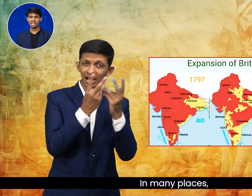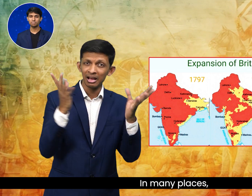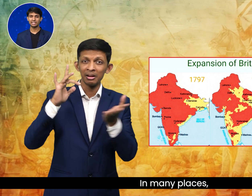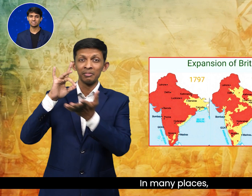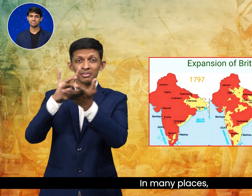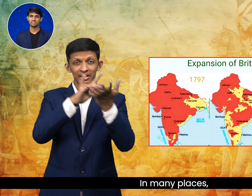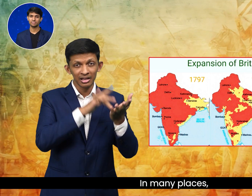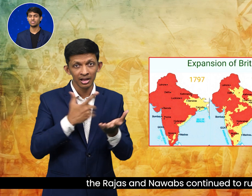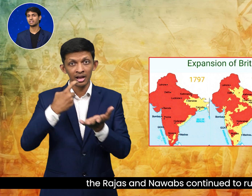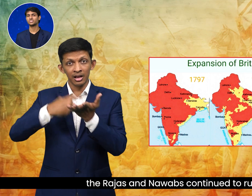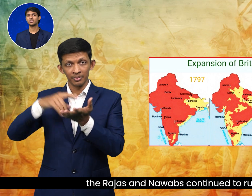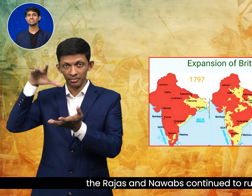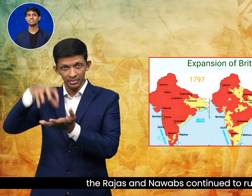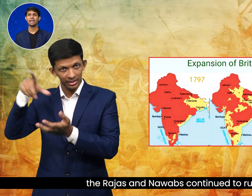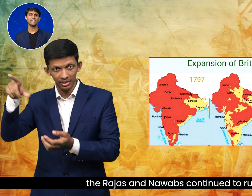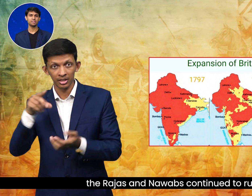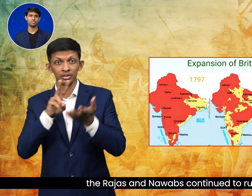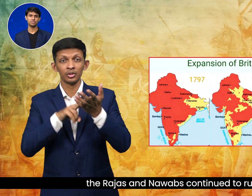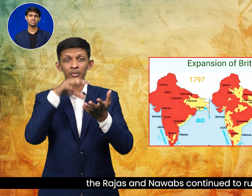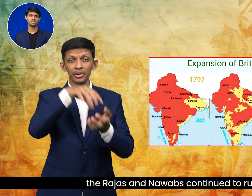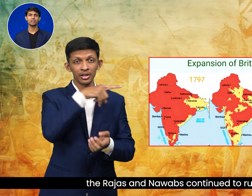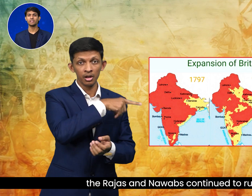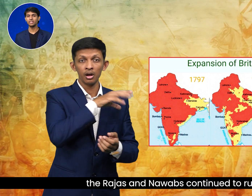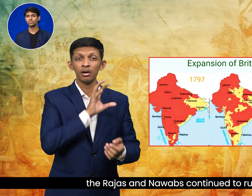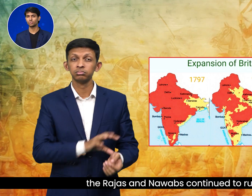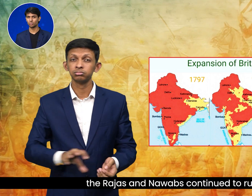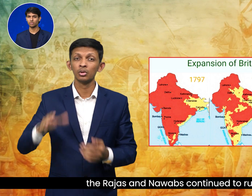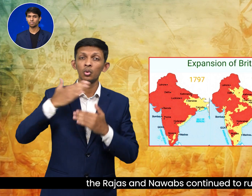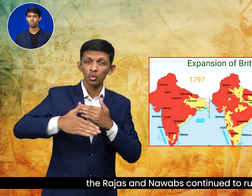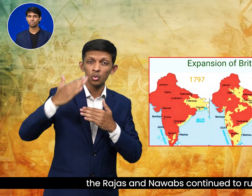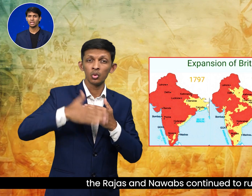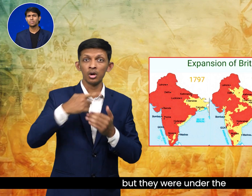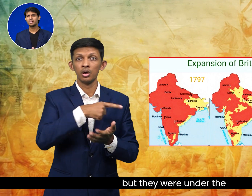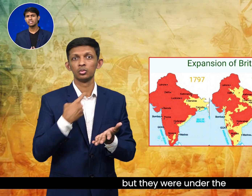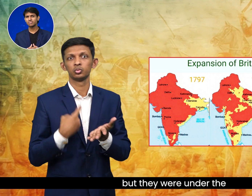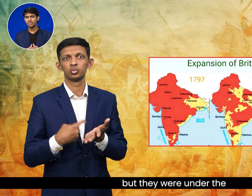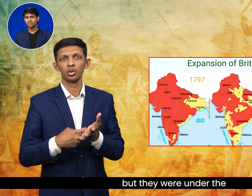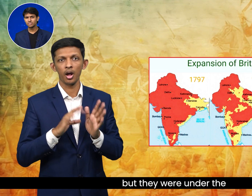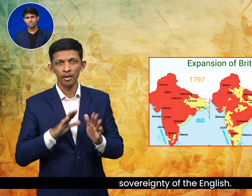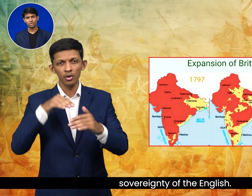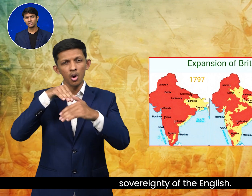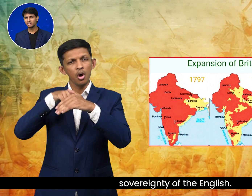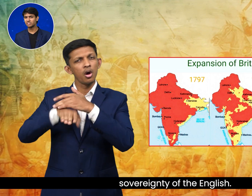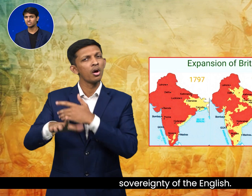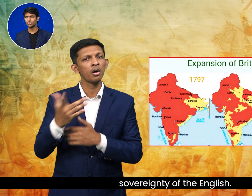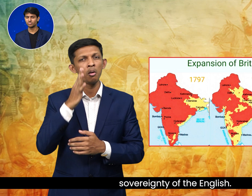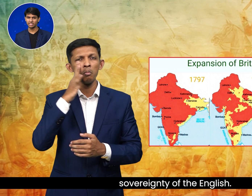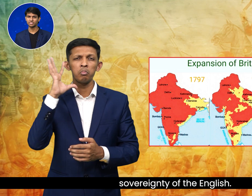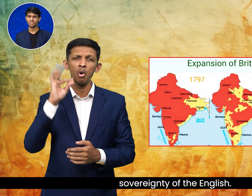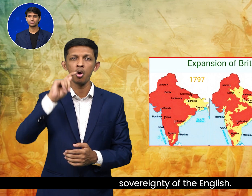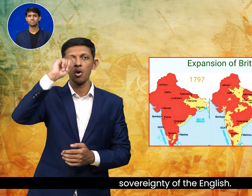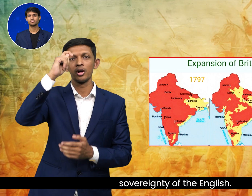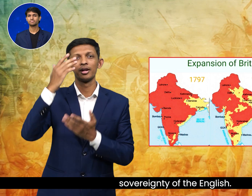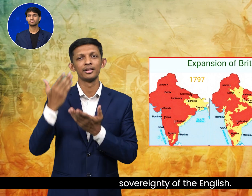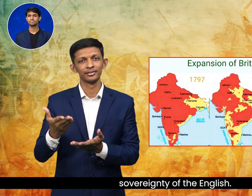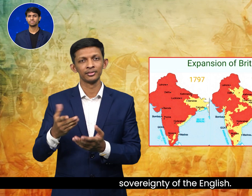In many places, the Rajas and Nawabs continued to rule, but they were under the sovereignty of the